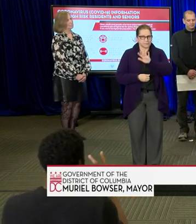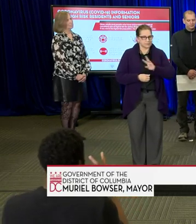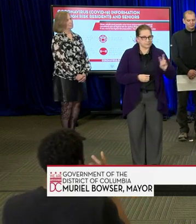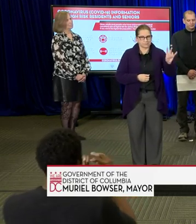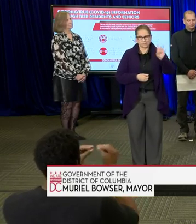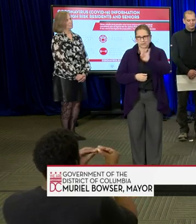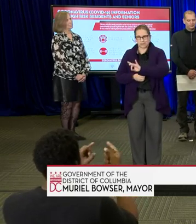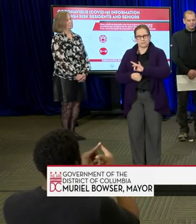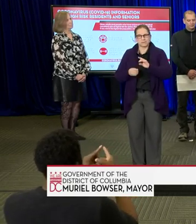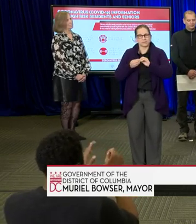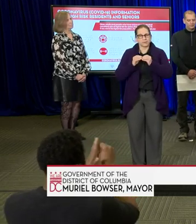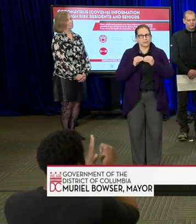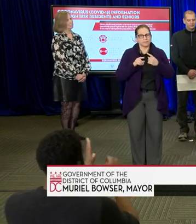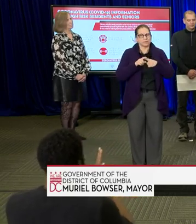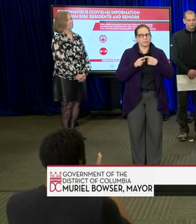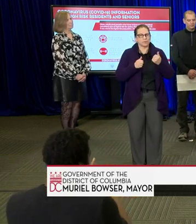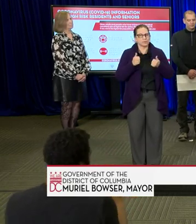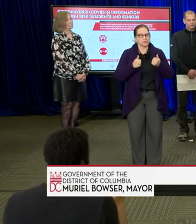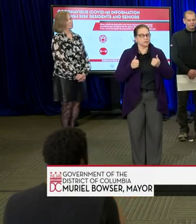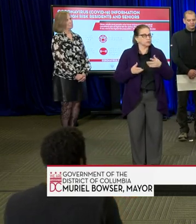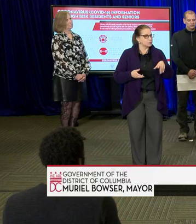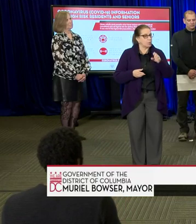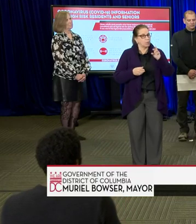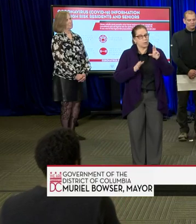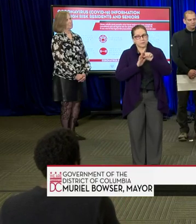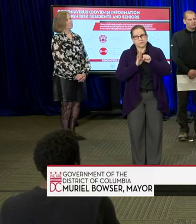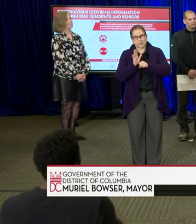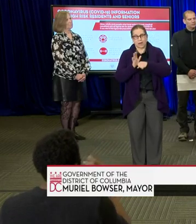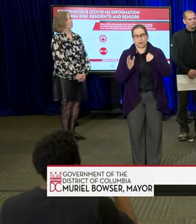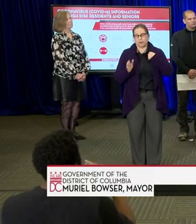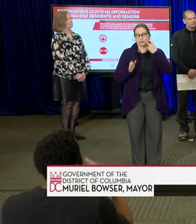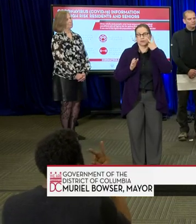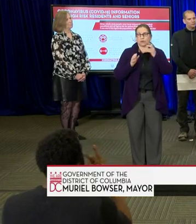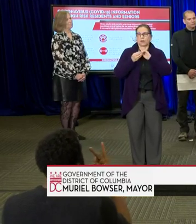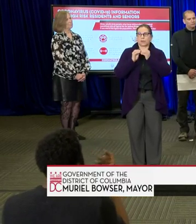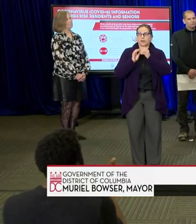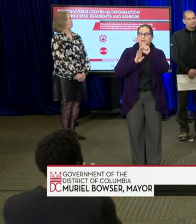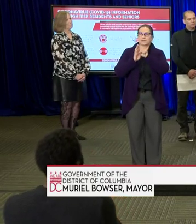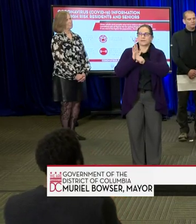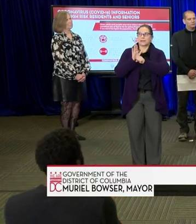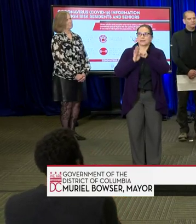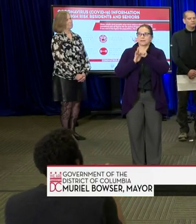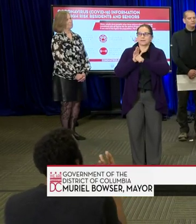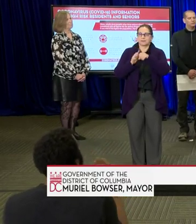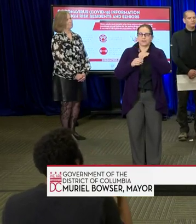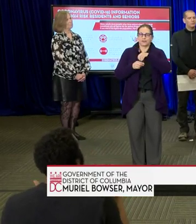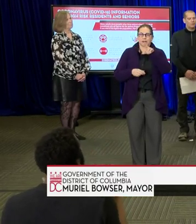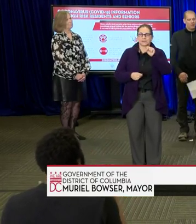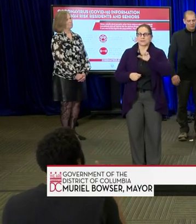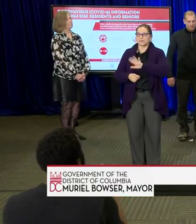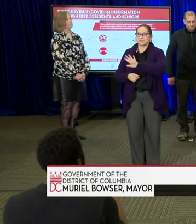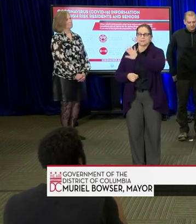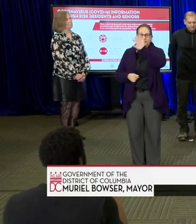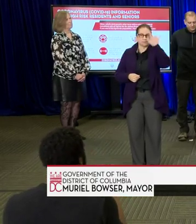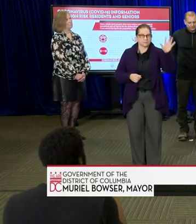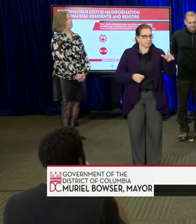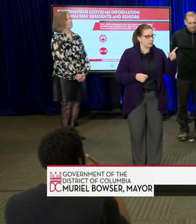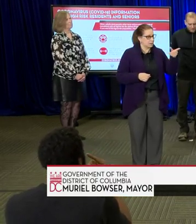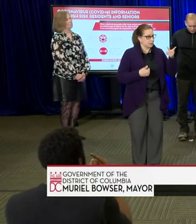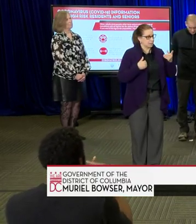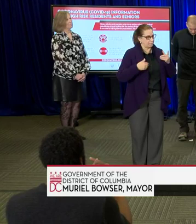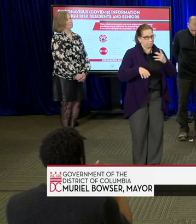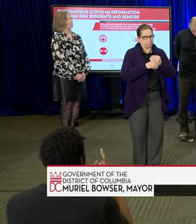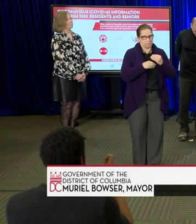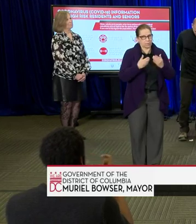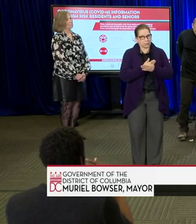anything geographically. And then when we see these tests with a lot of young people who are testing positive, children and people under 40,